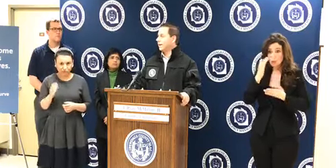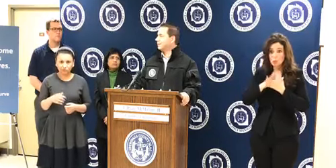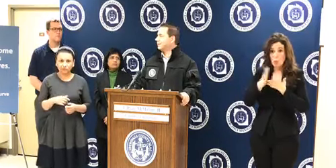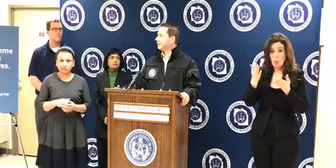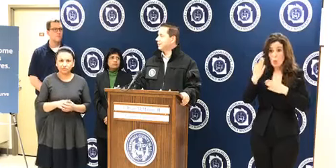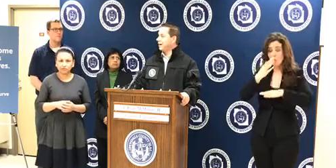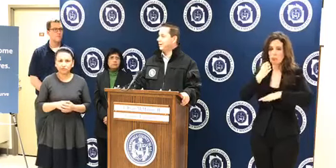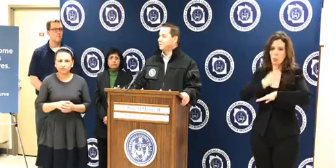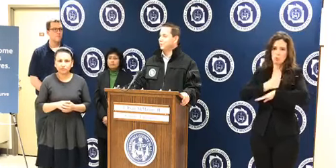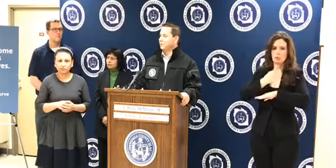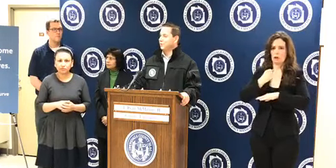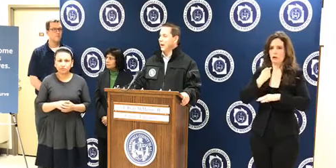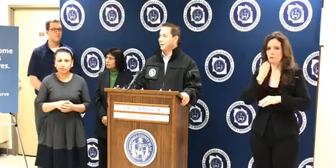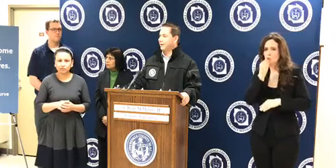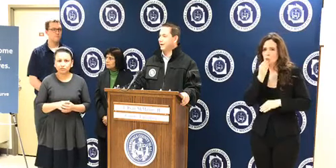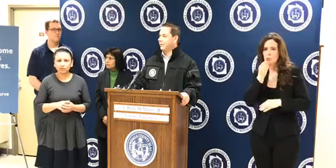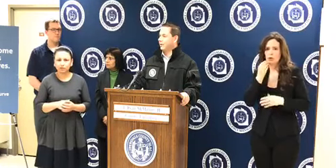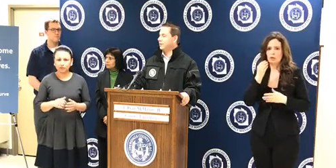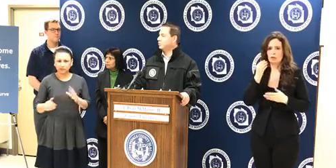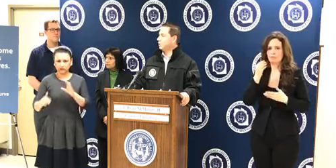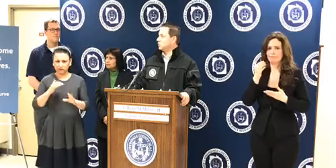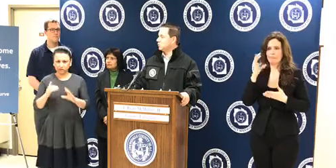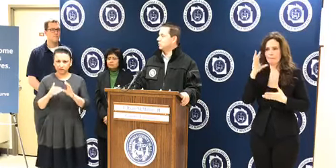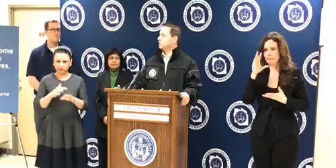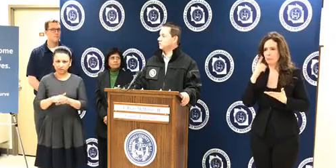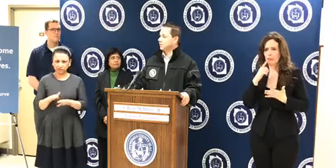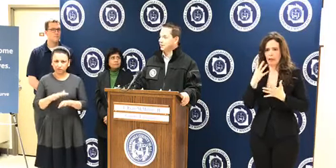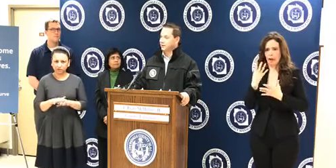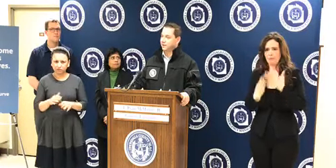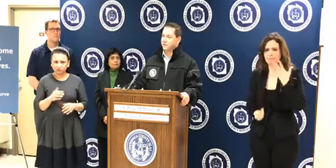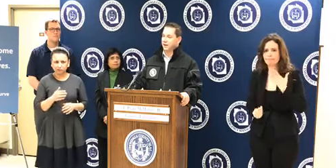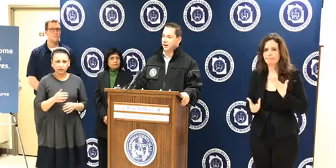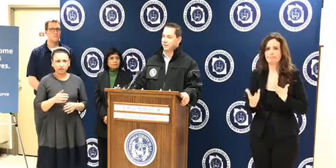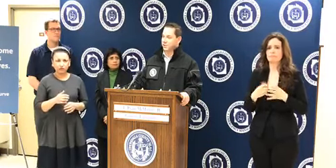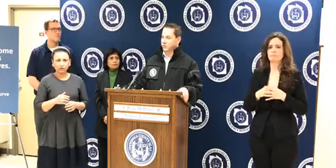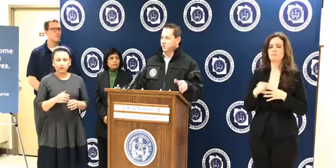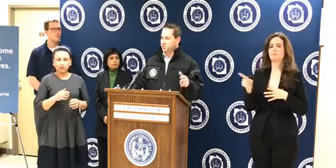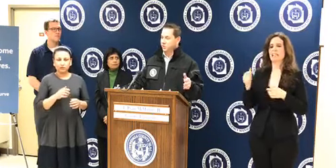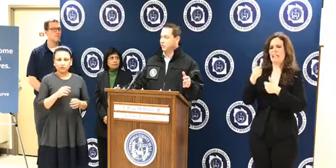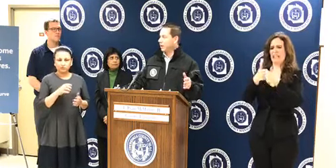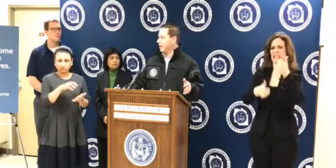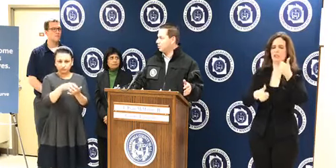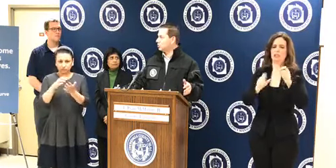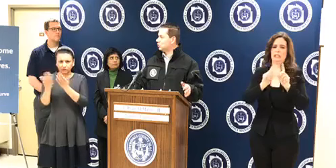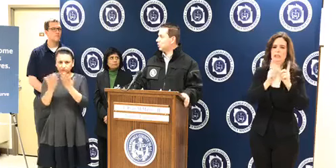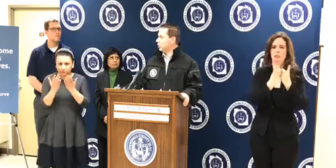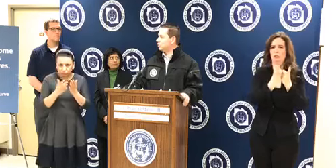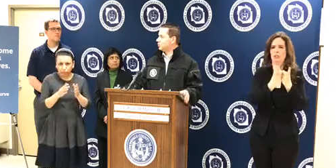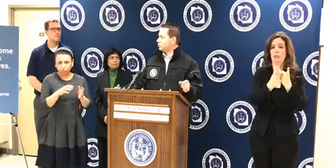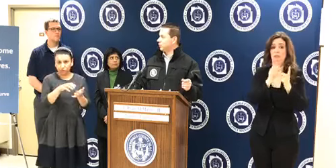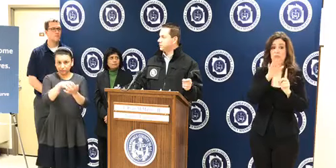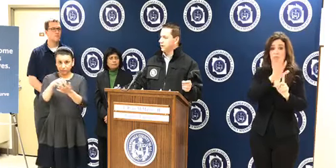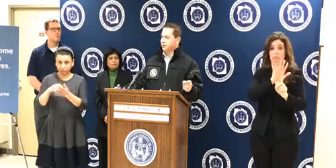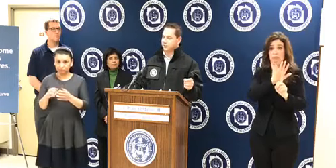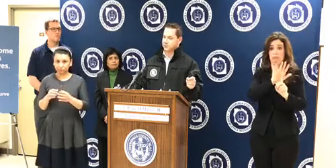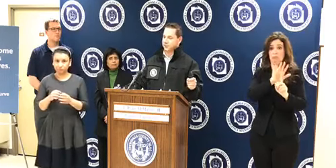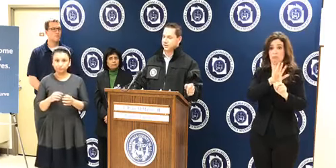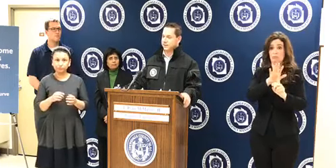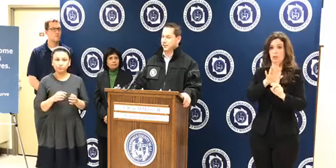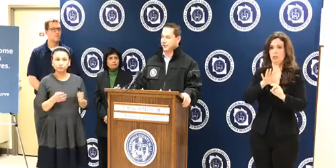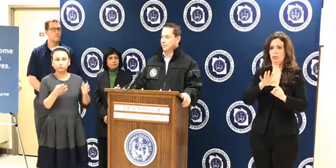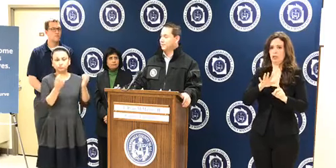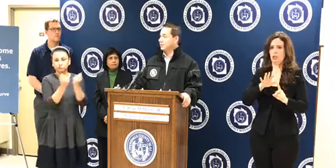email box I'll get some feedback on how each one of the school districts did. School districts were very anxious to close. The superintendents